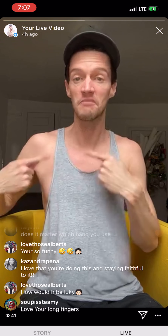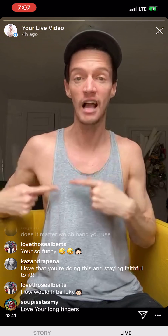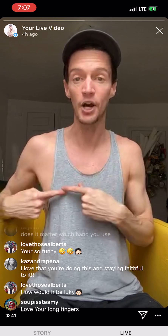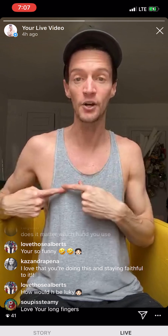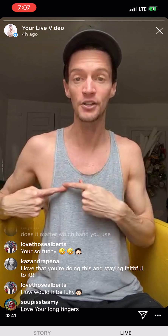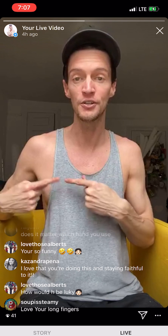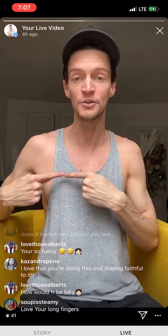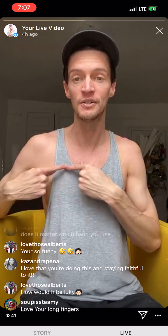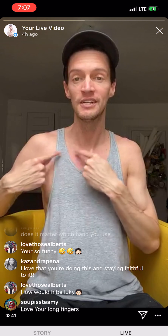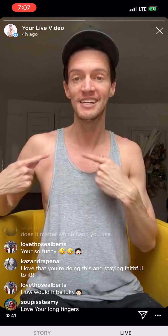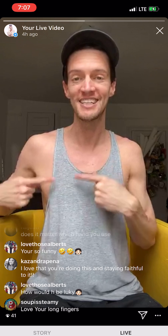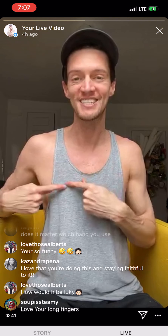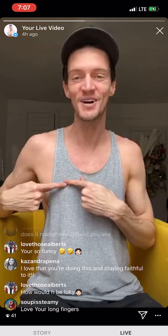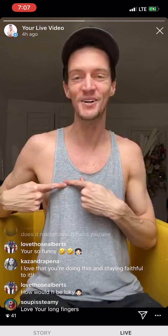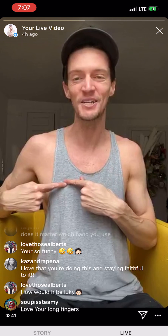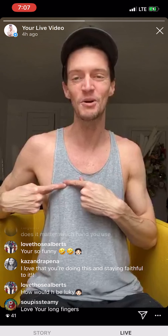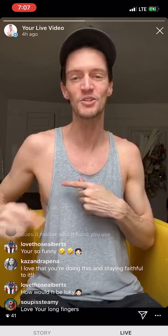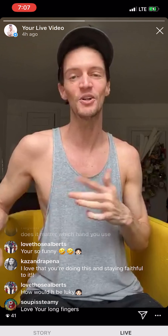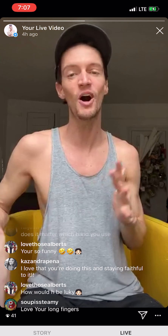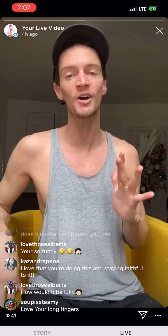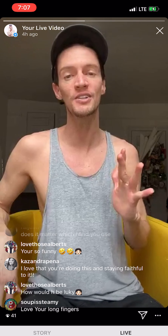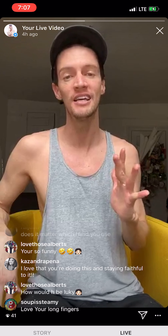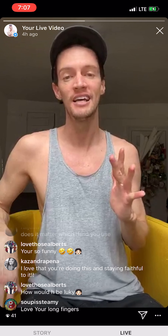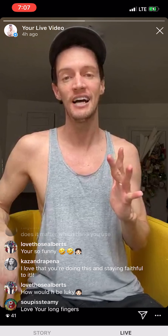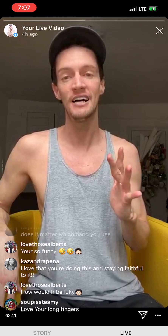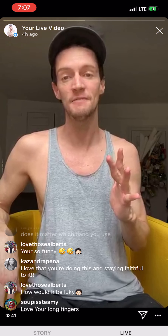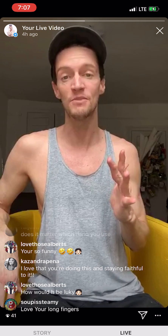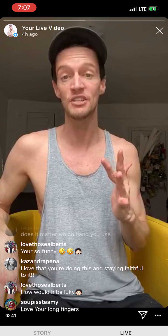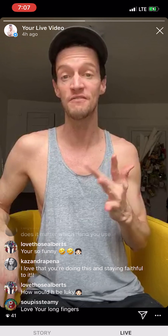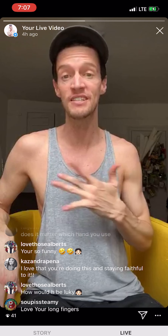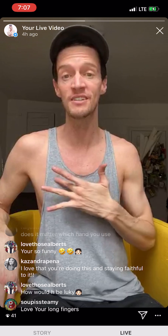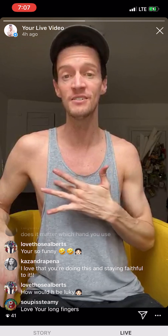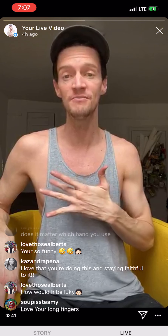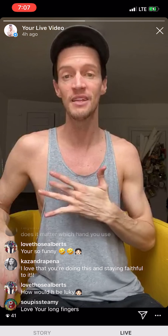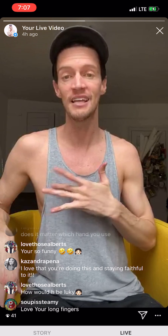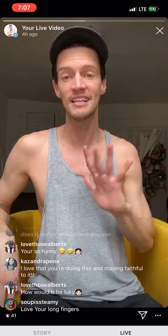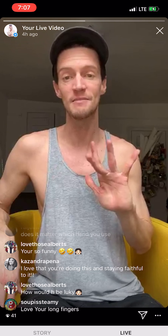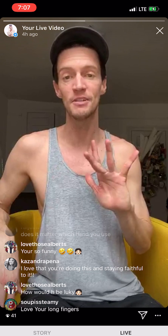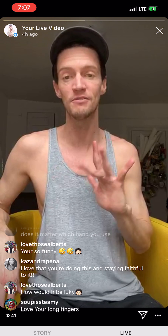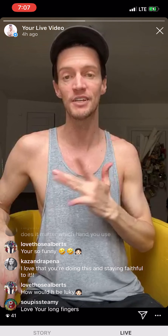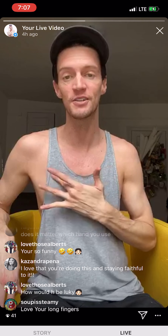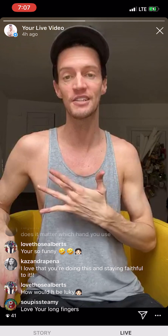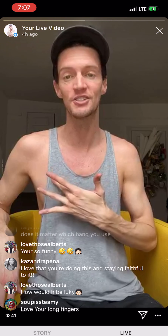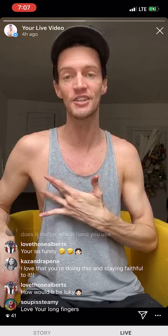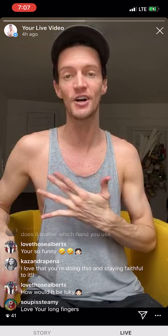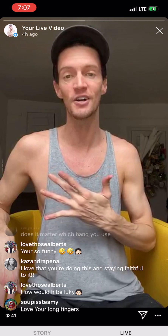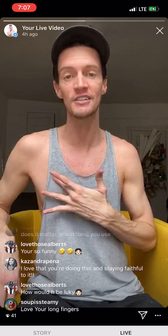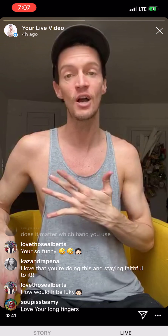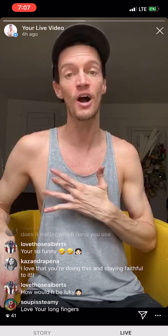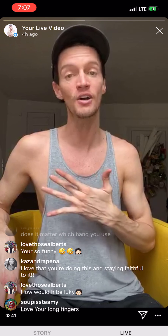I heart you. This is the heart emotional. Heart, just physical, is middle finger touching the heart. Heart.